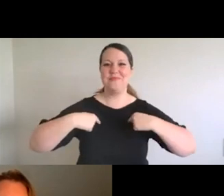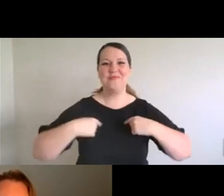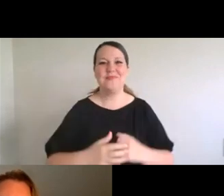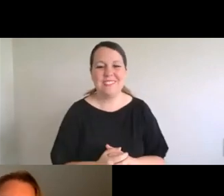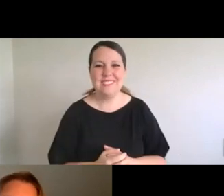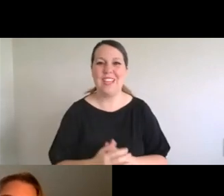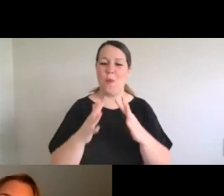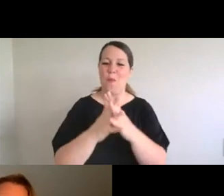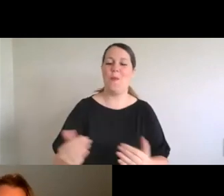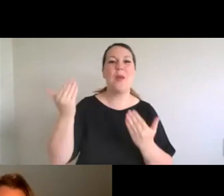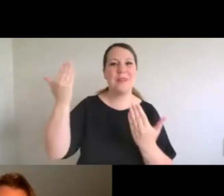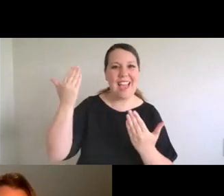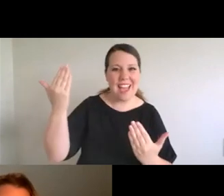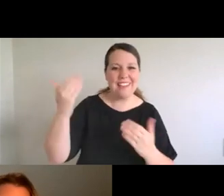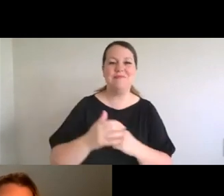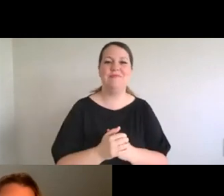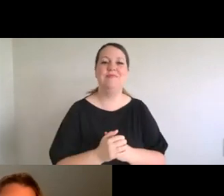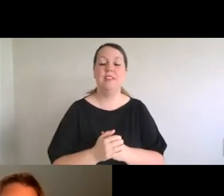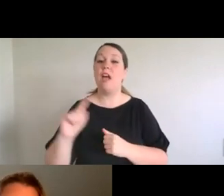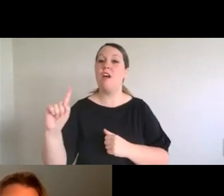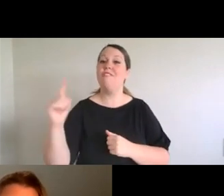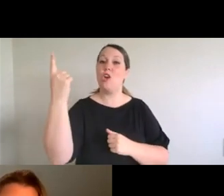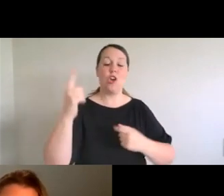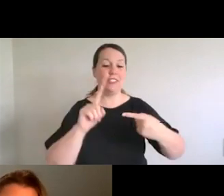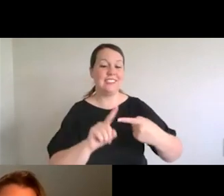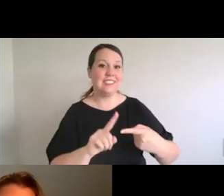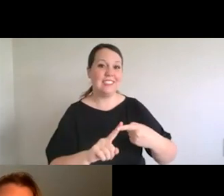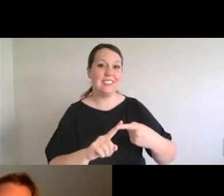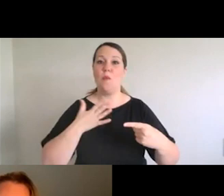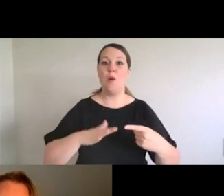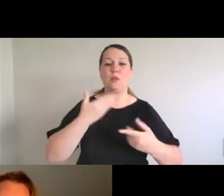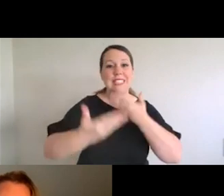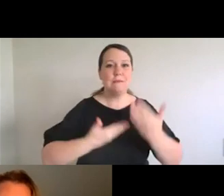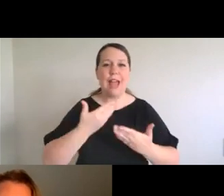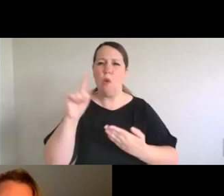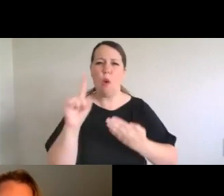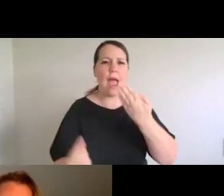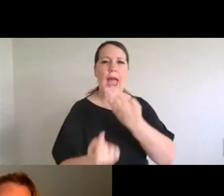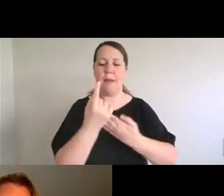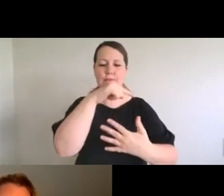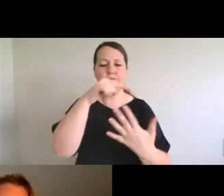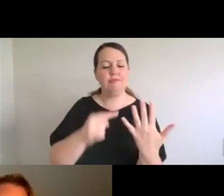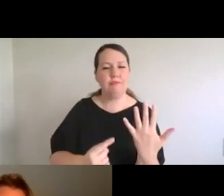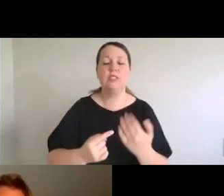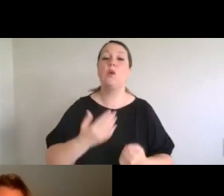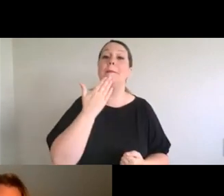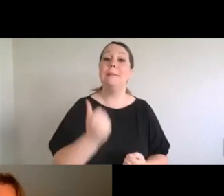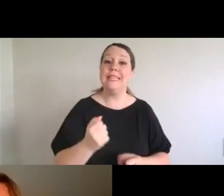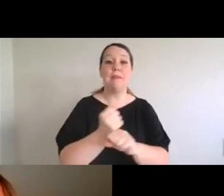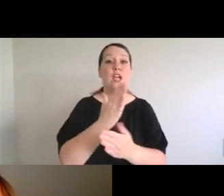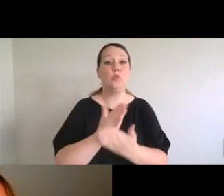this webinar. First things first, let's get into the housekeeping. Please keep your microphones on